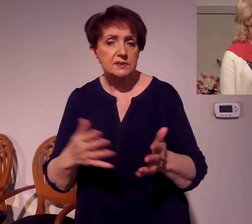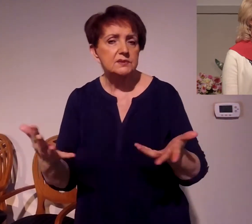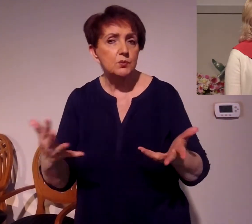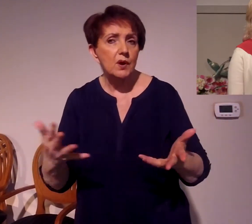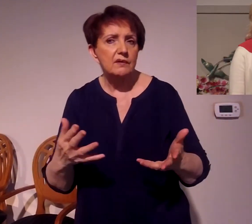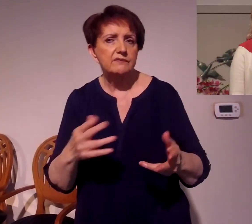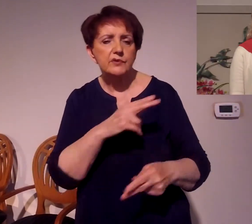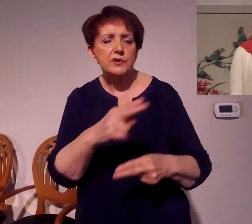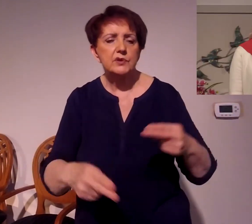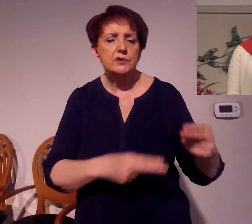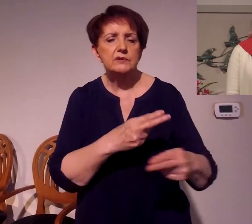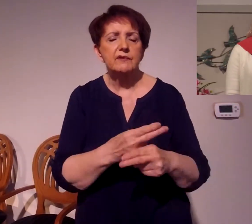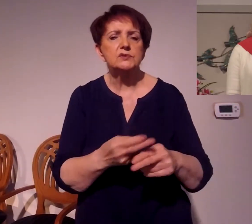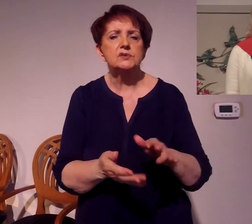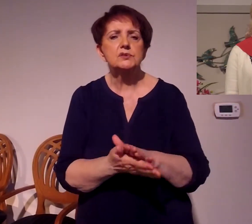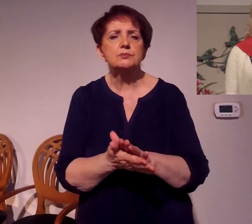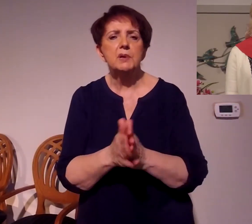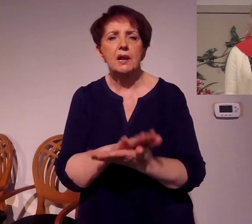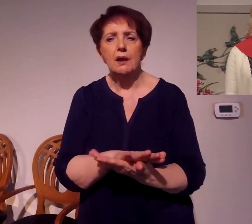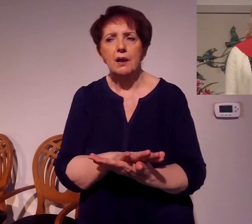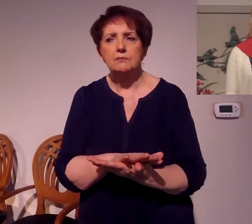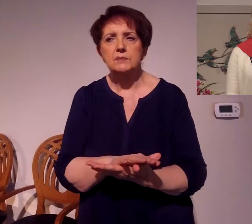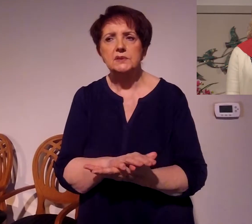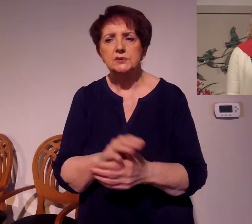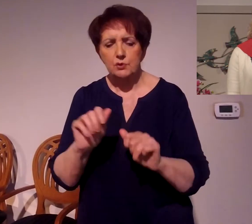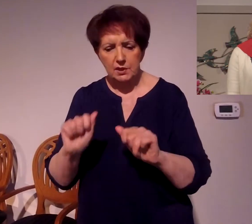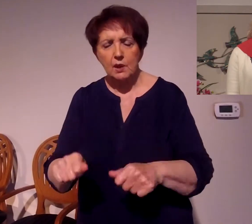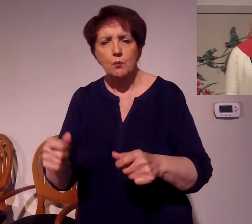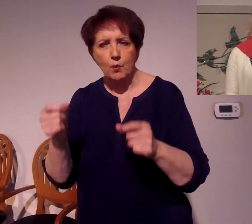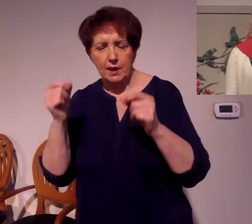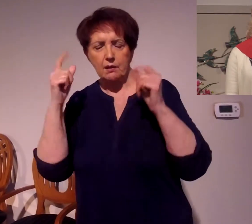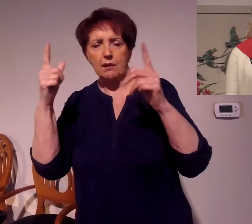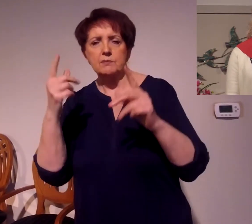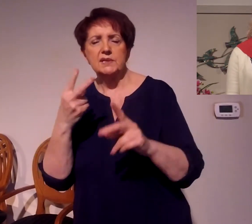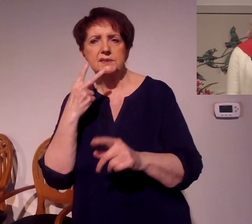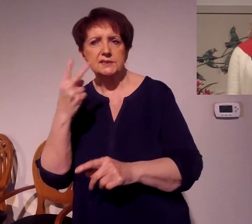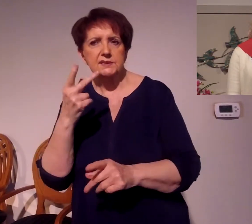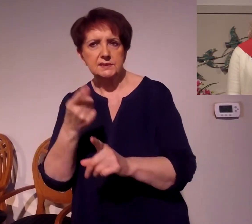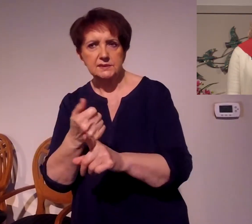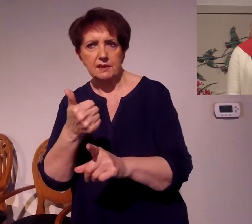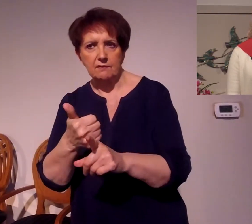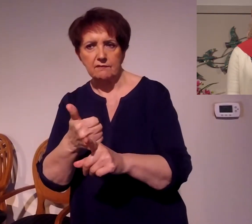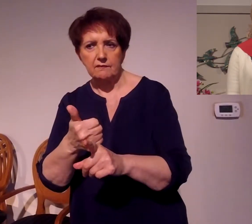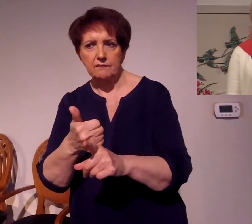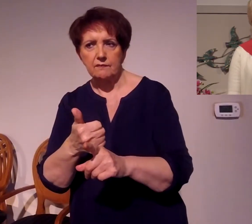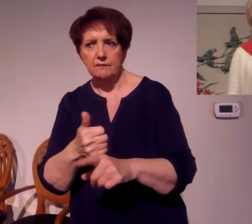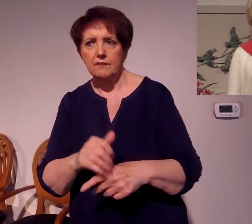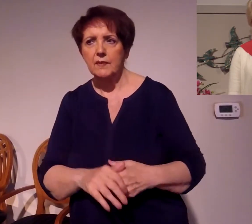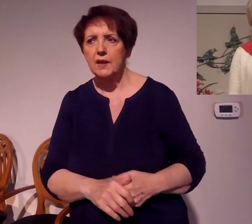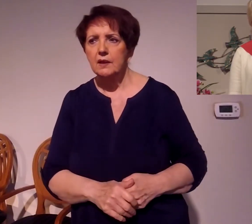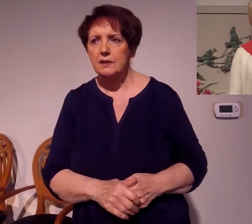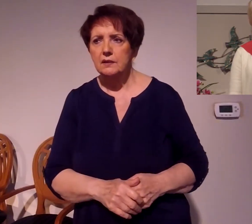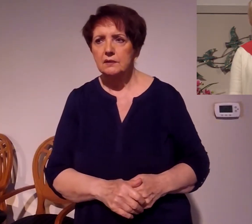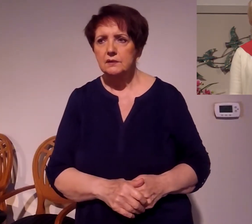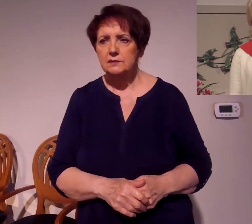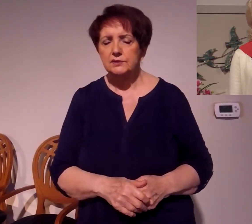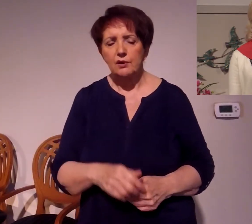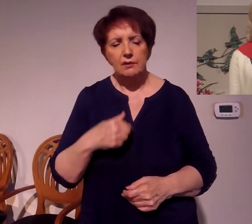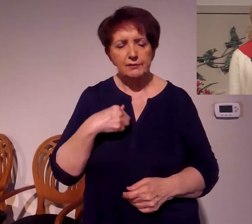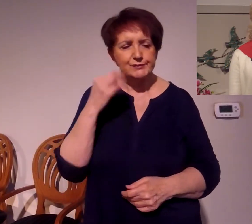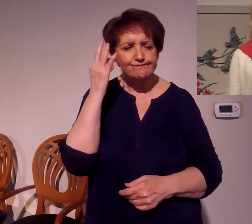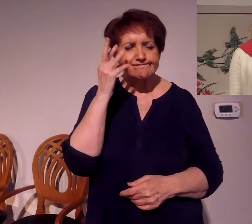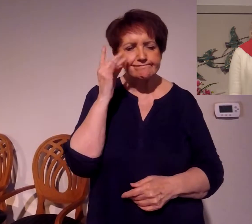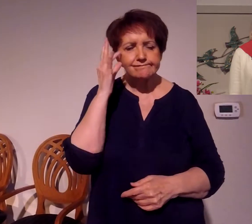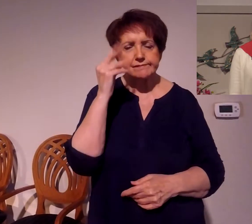become so that it can wake up and see itself. So I was playing around with this on those little